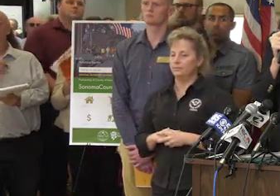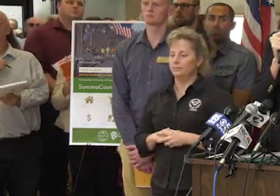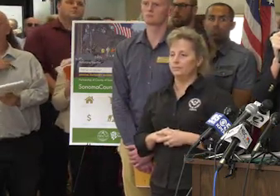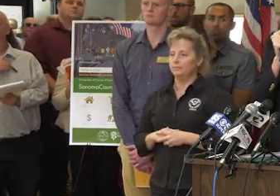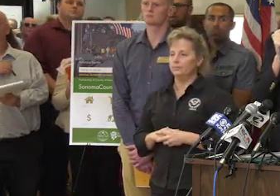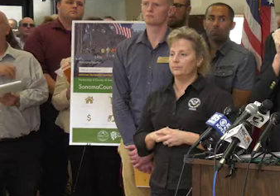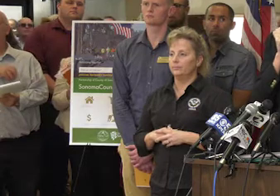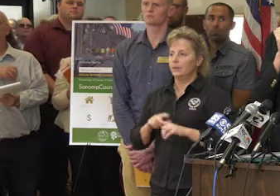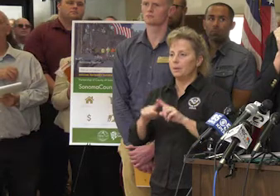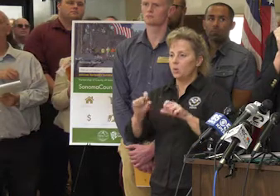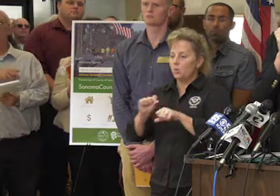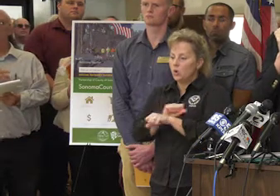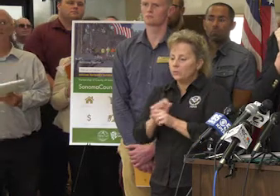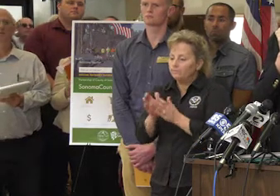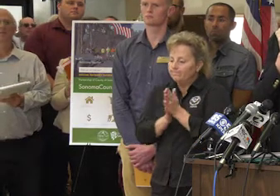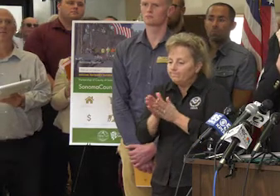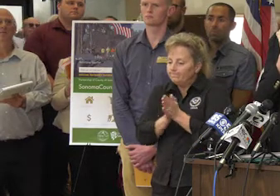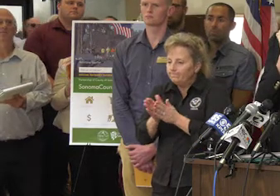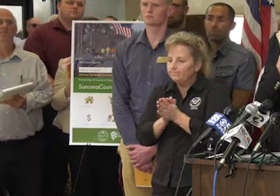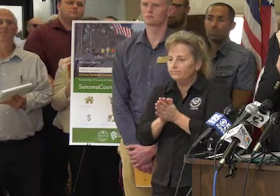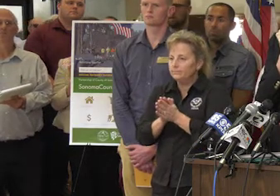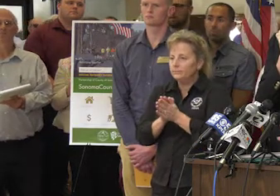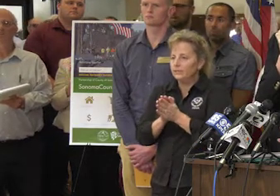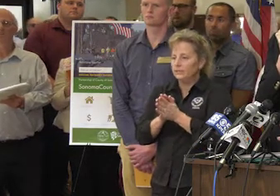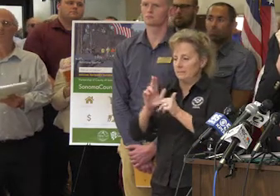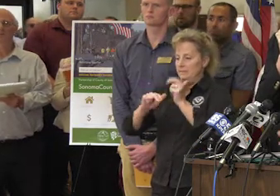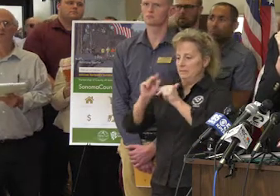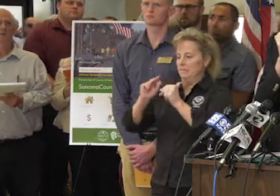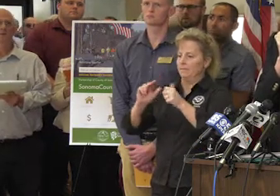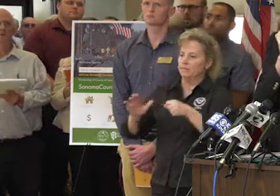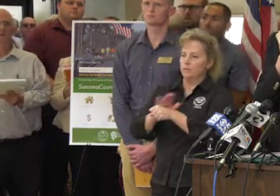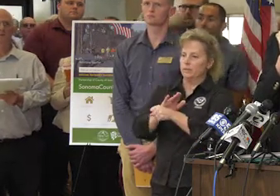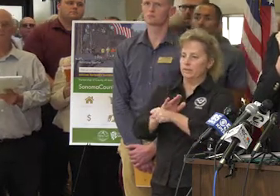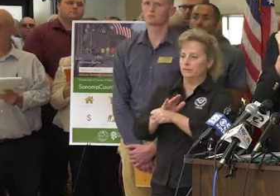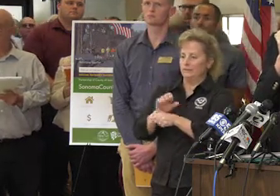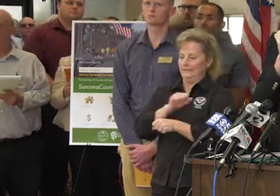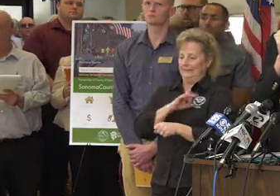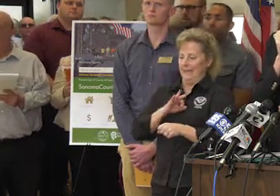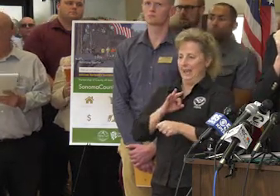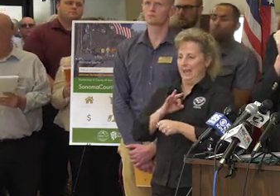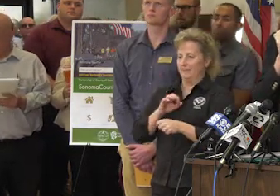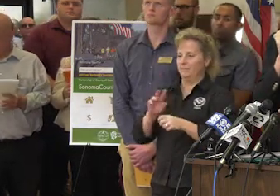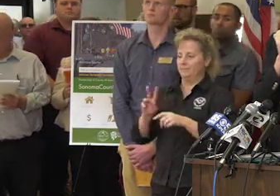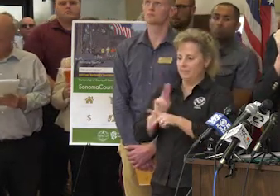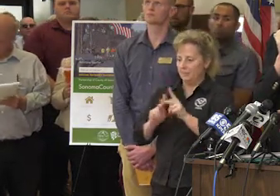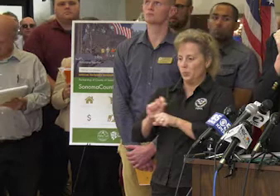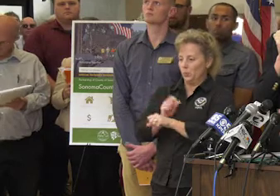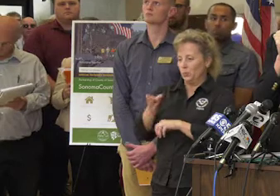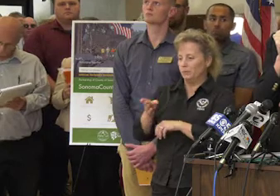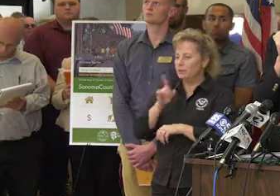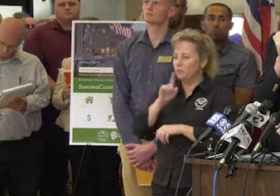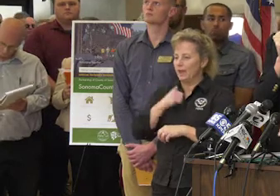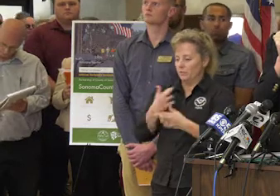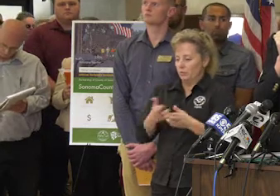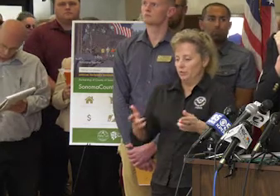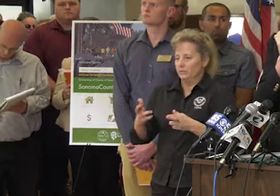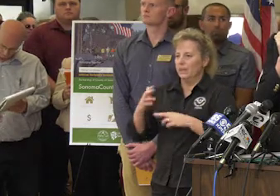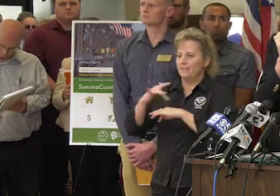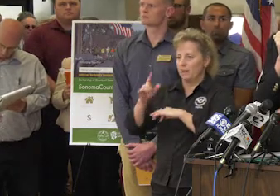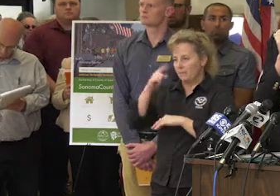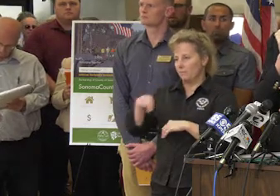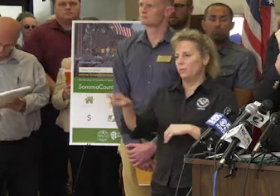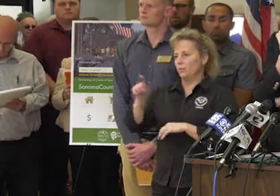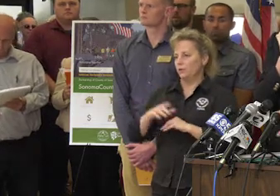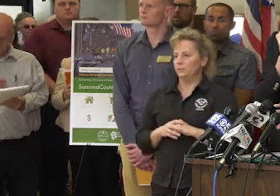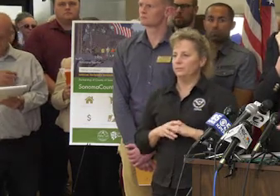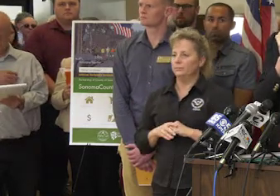But we're working diligently to get the center fully staffed and also make sure that we have all those resources available for